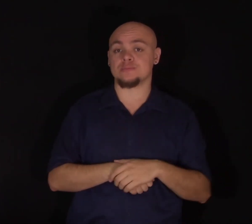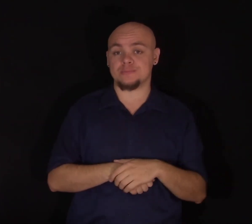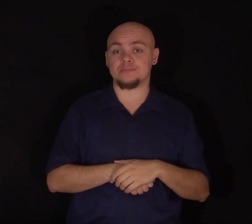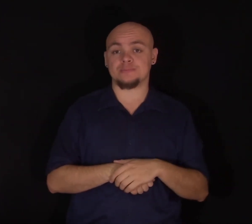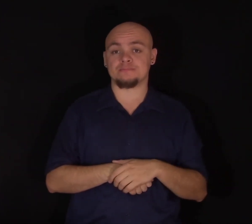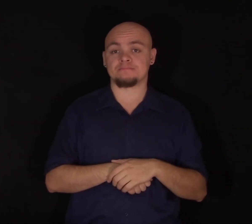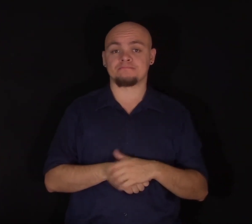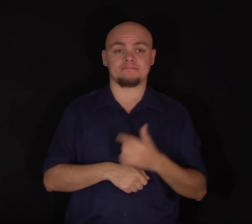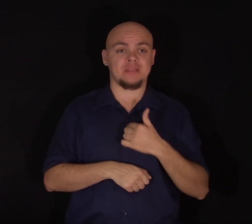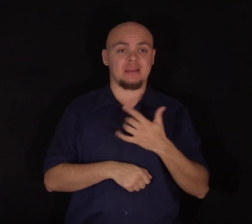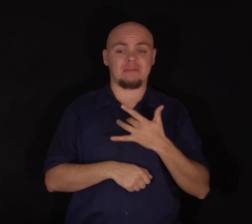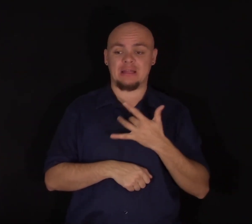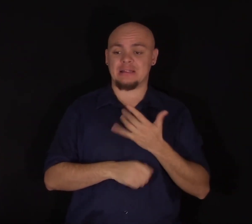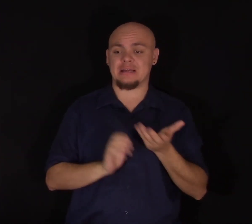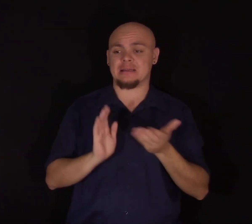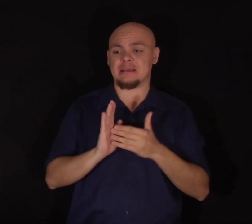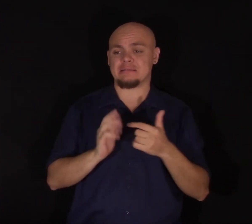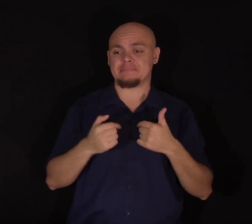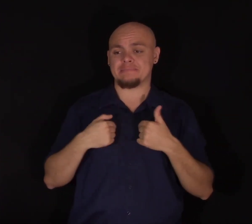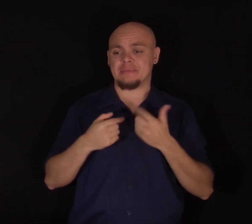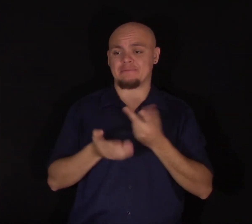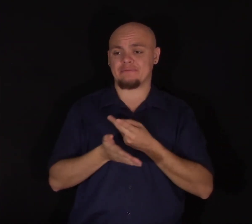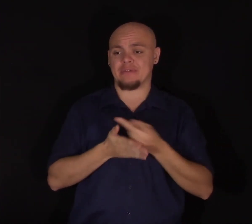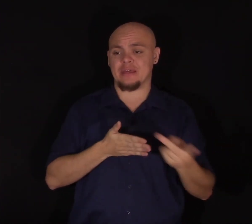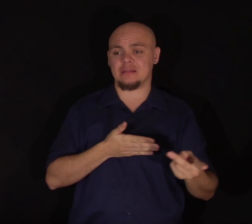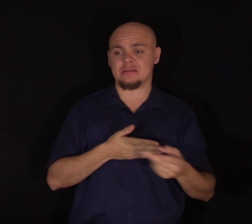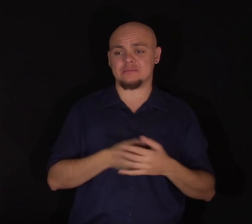I felt like I'd failed her once again.